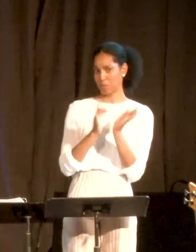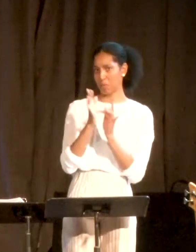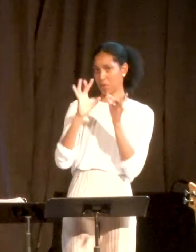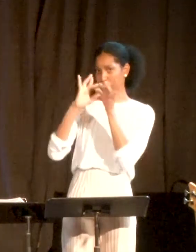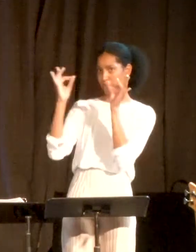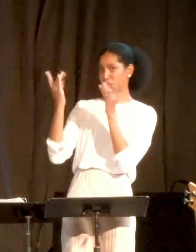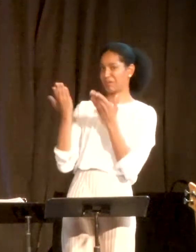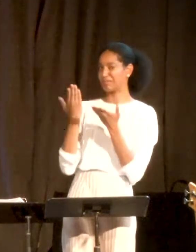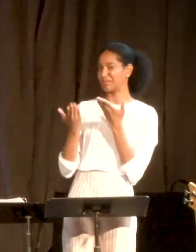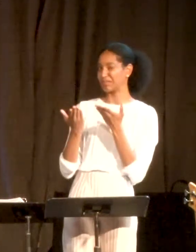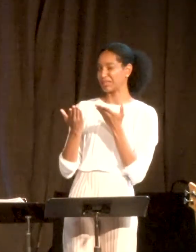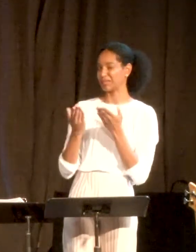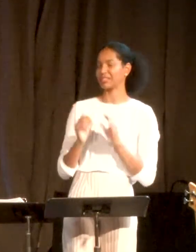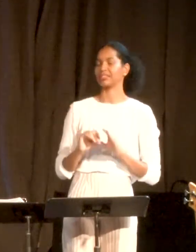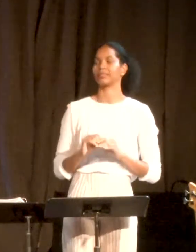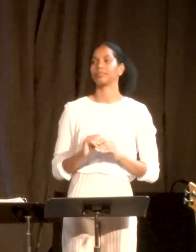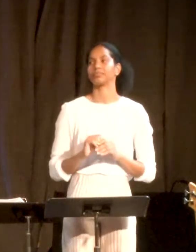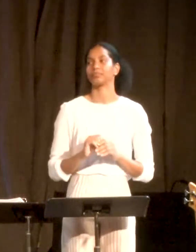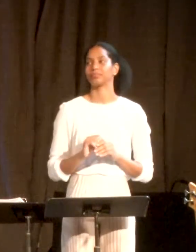But